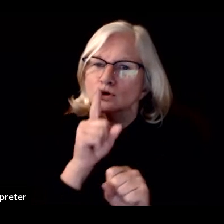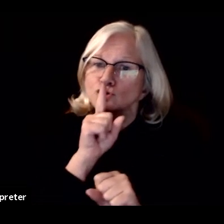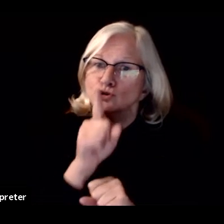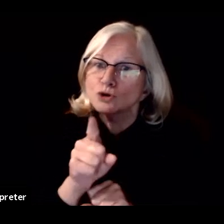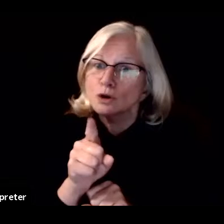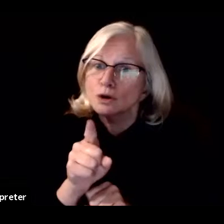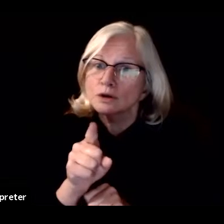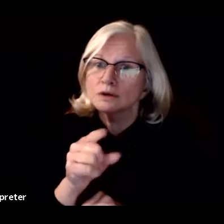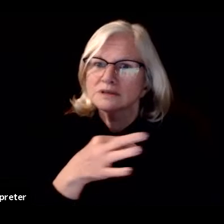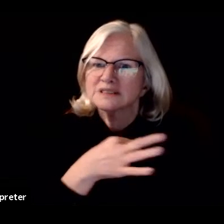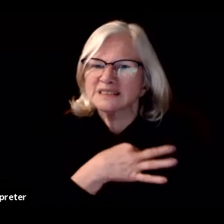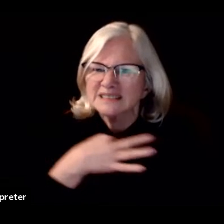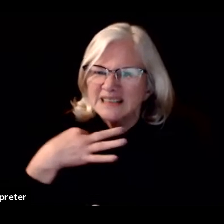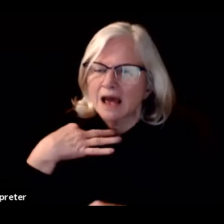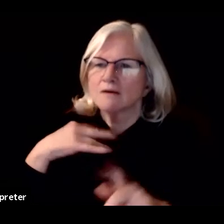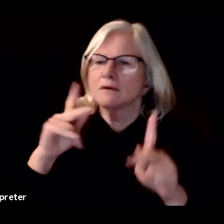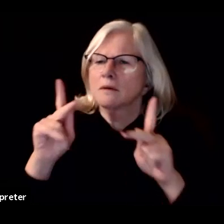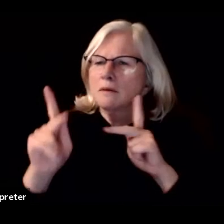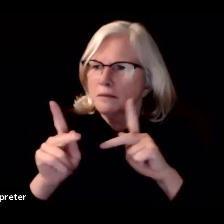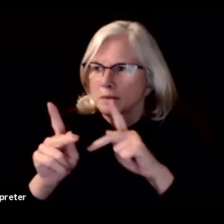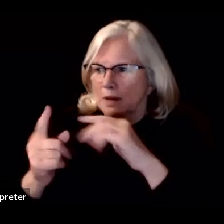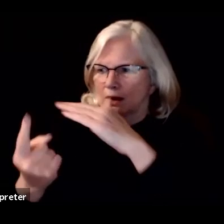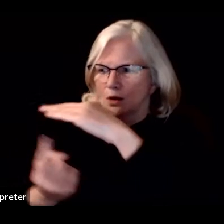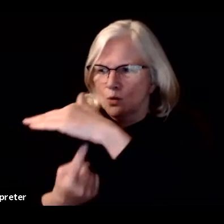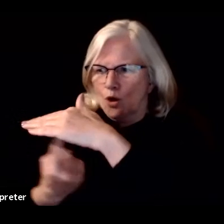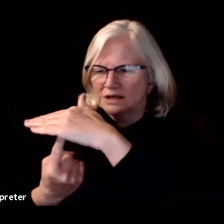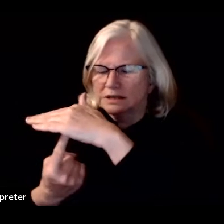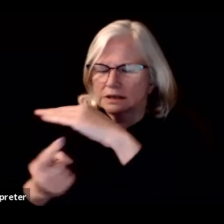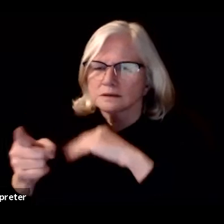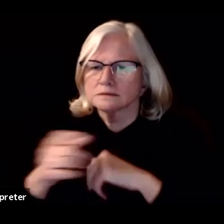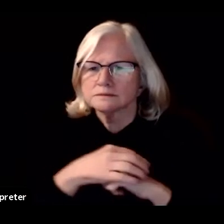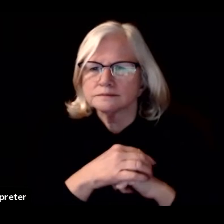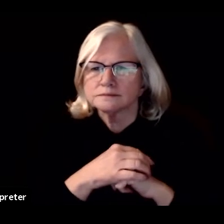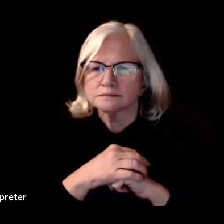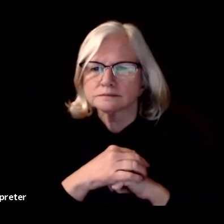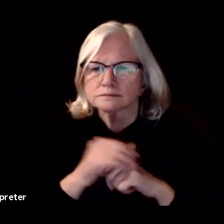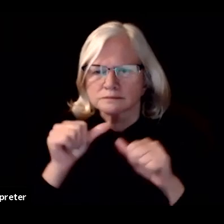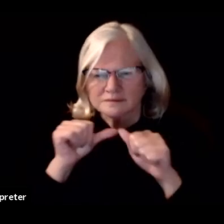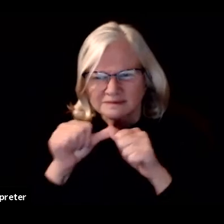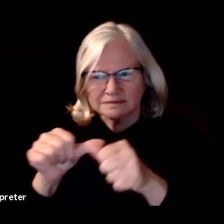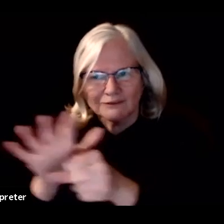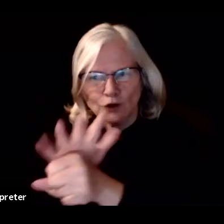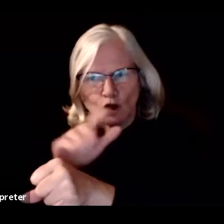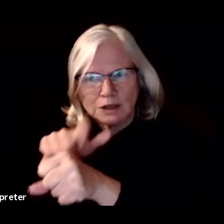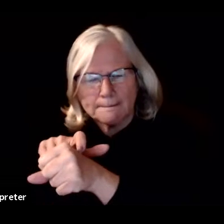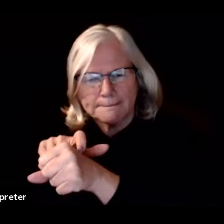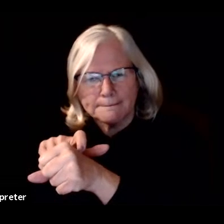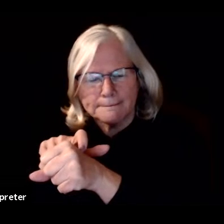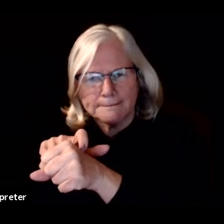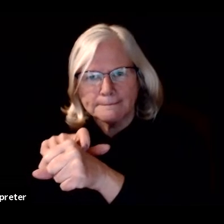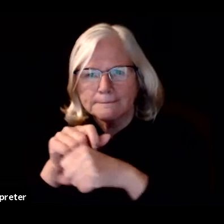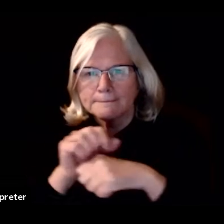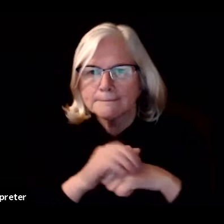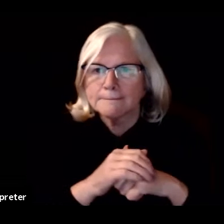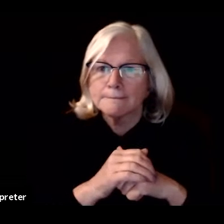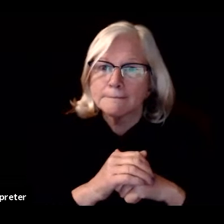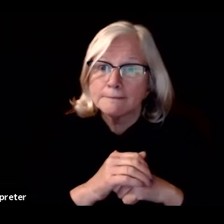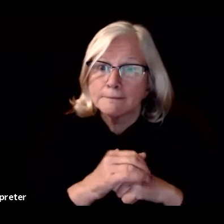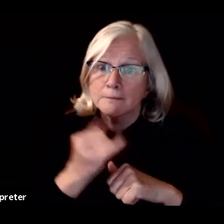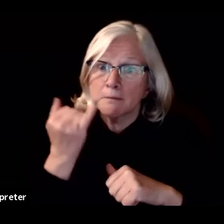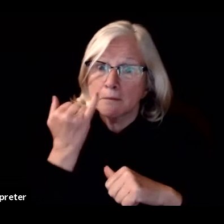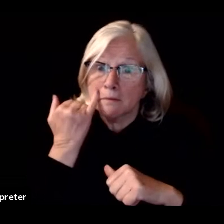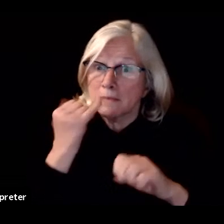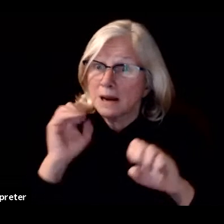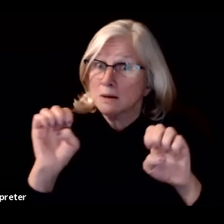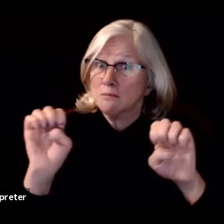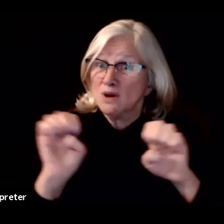are some options that we can, discuss if there's a challenging situation.